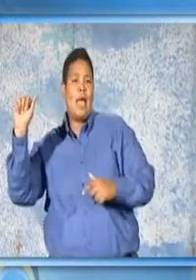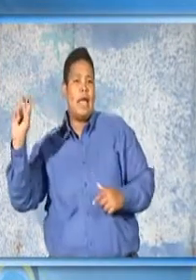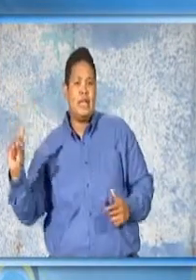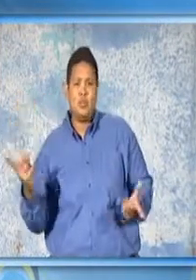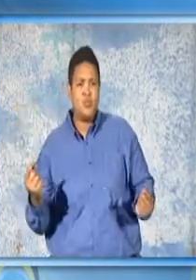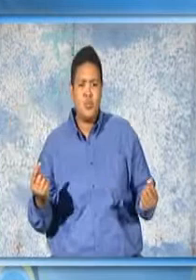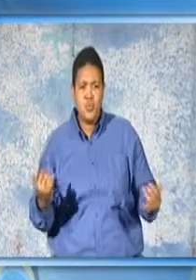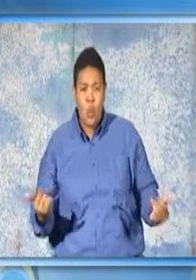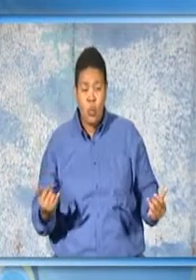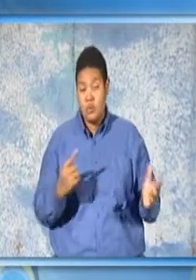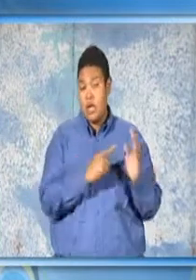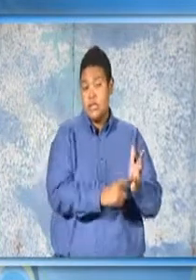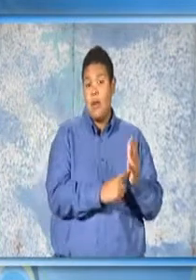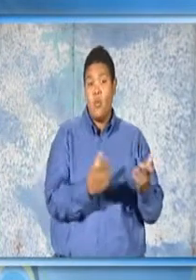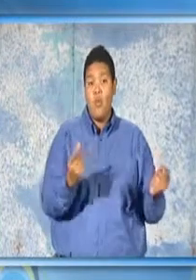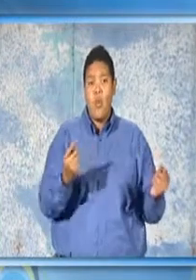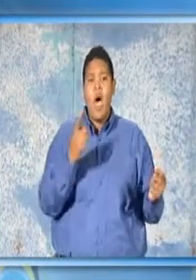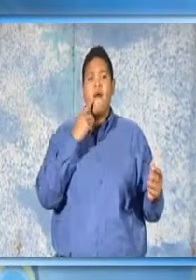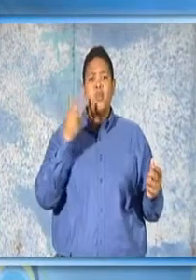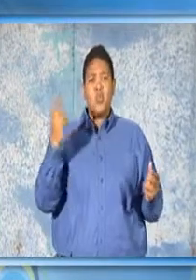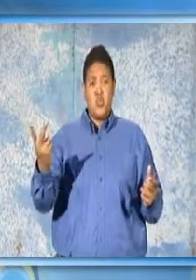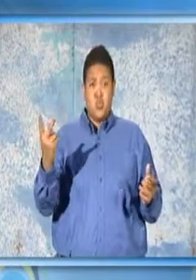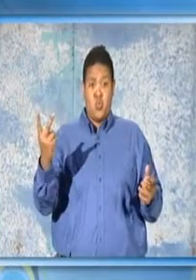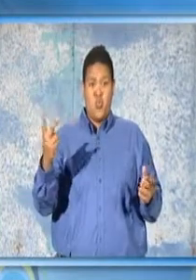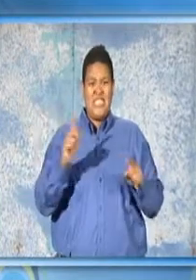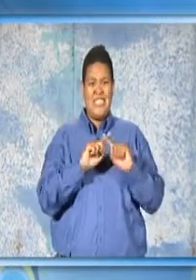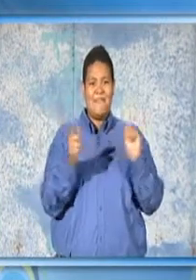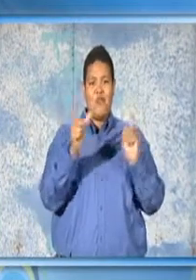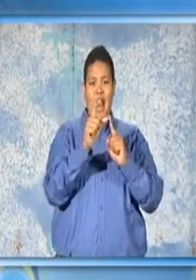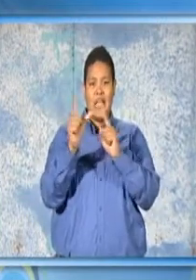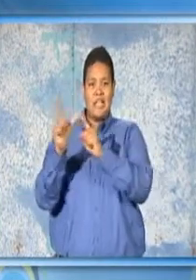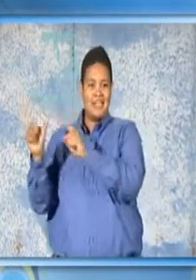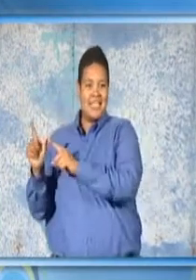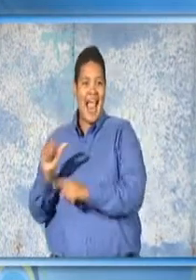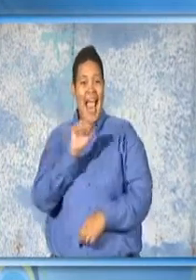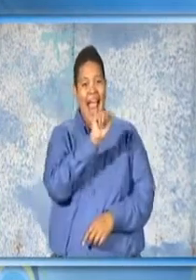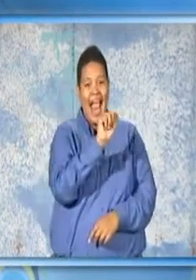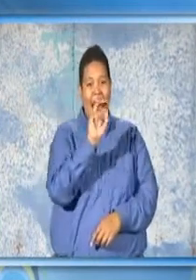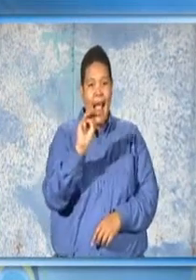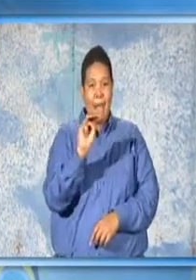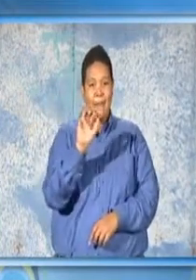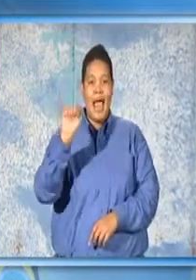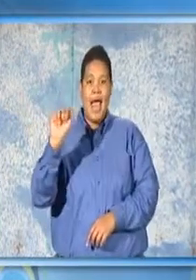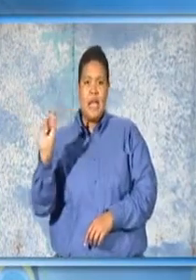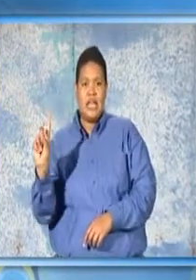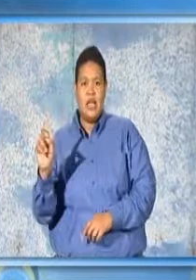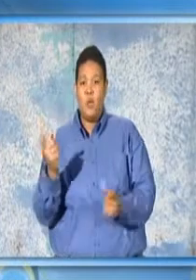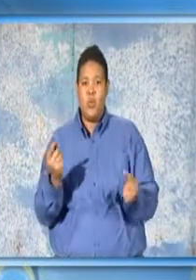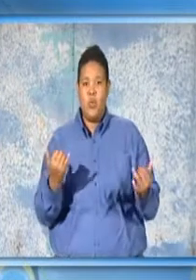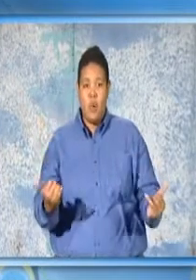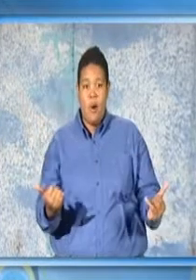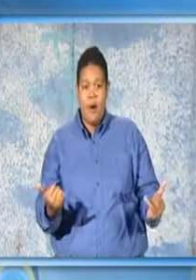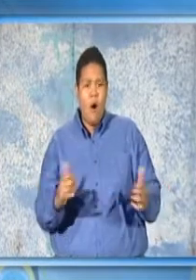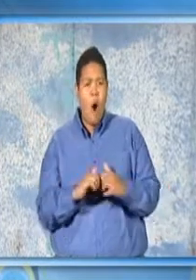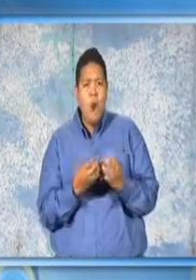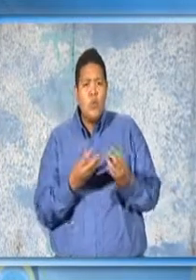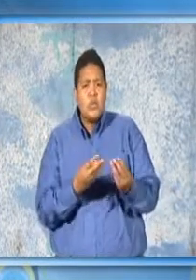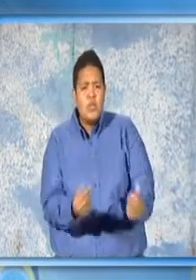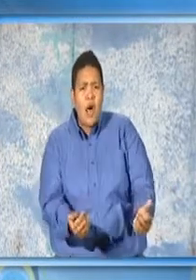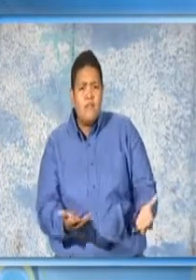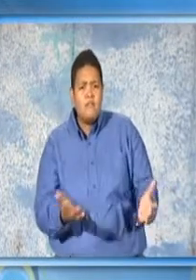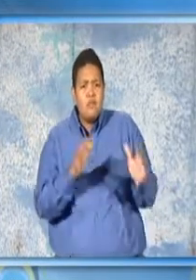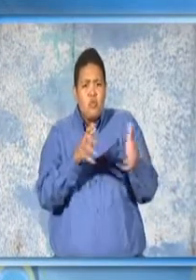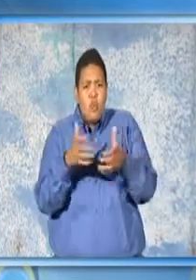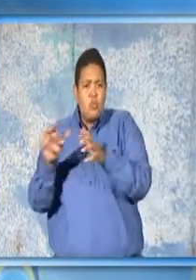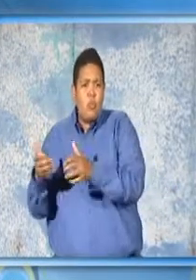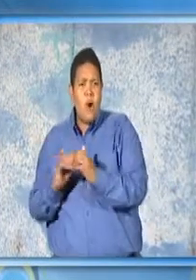In this example, we have two sets of variables, am and ad. So how do we go about grouping